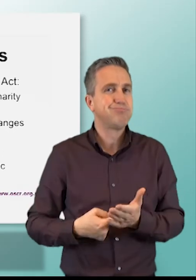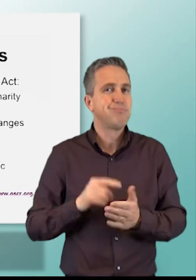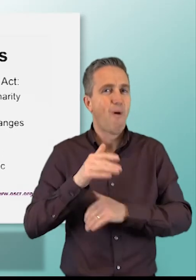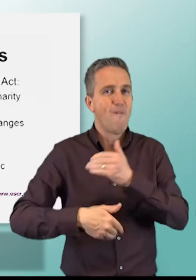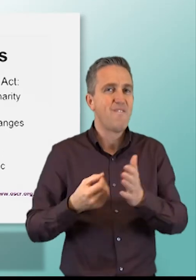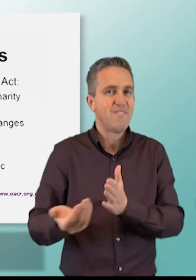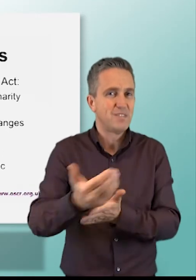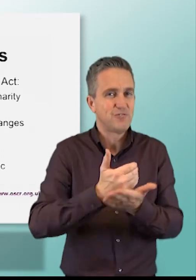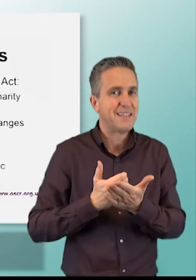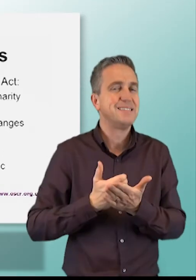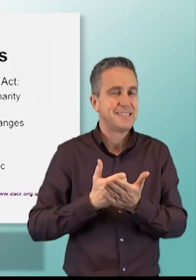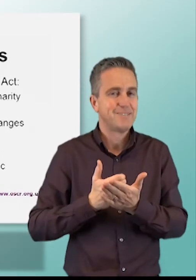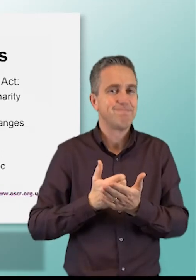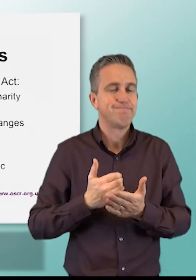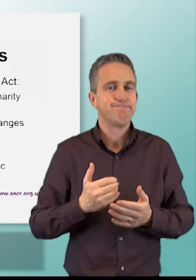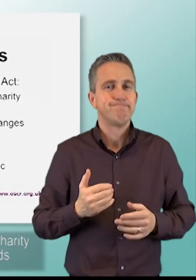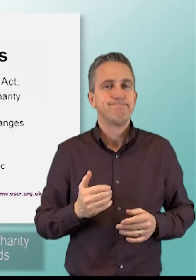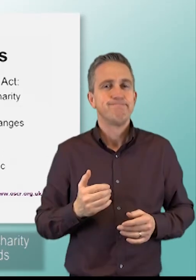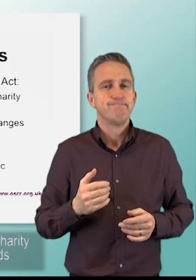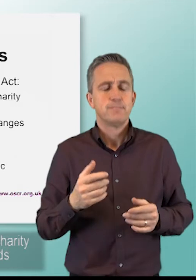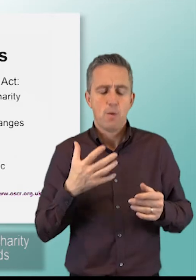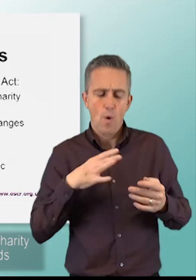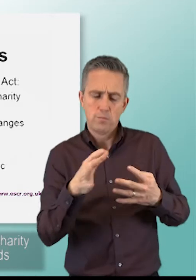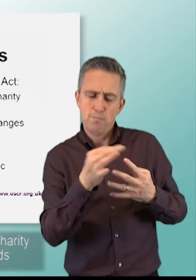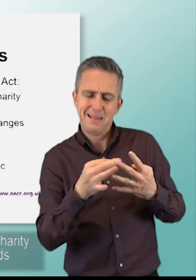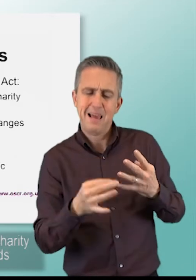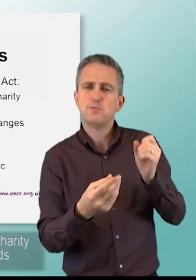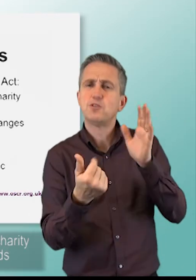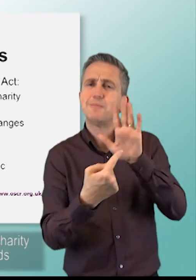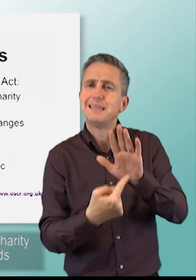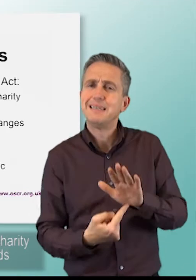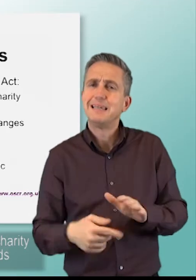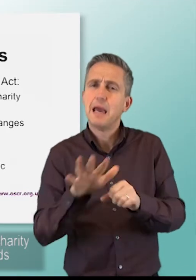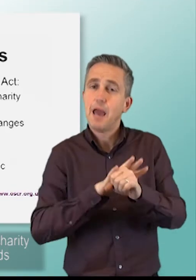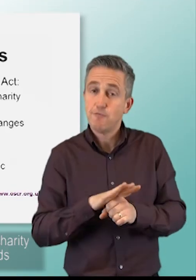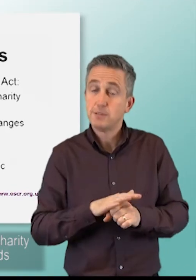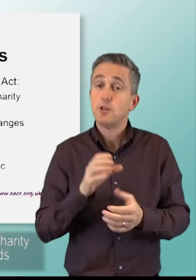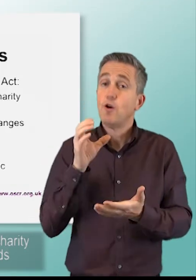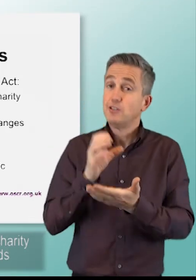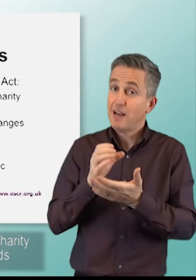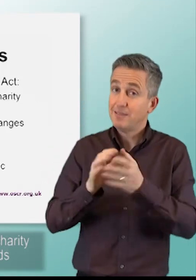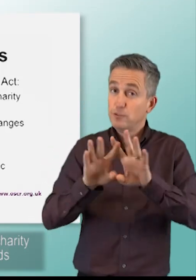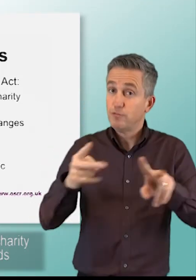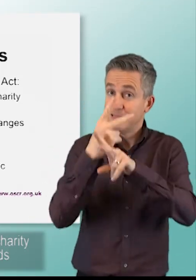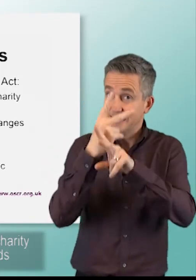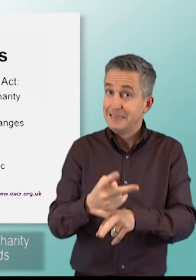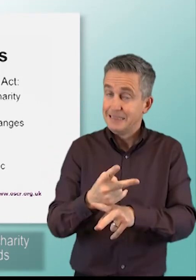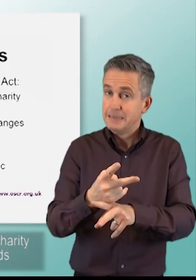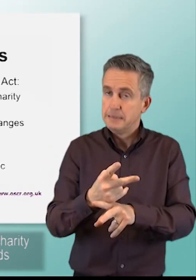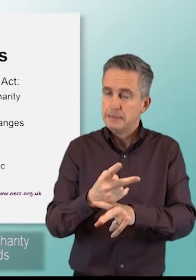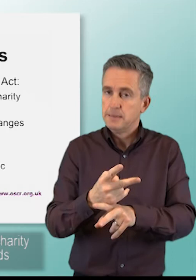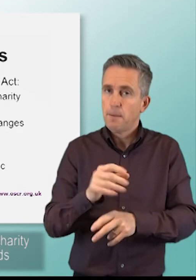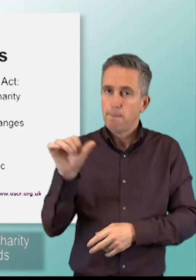couple of years, particularly right across the UK. Key points that I just want to highlight here are that charity trustees have to take